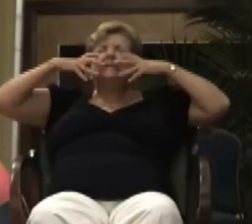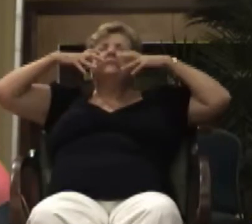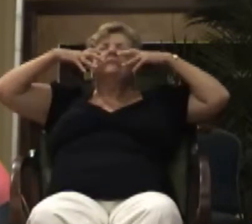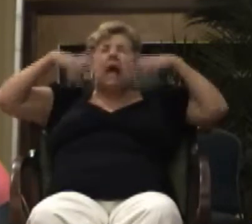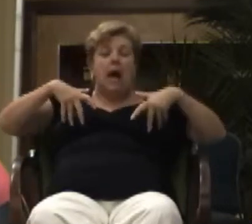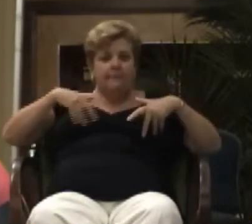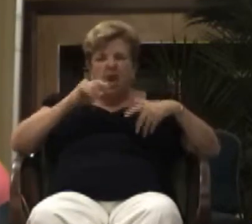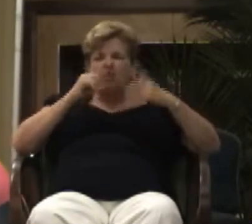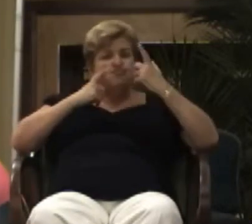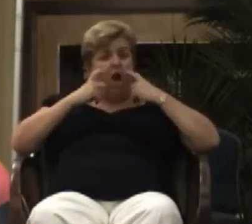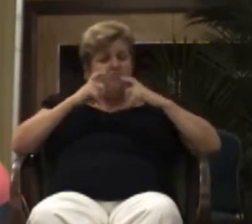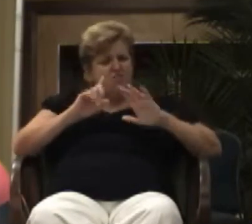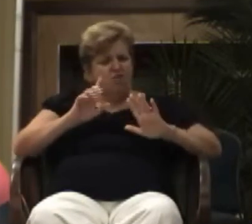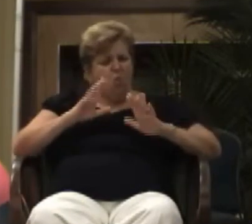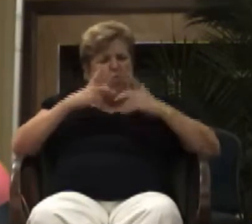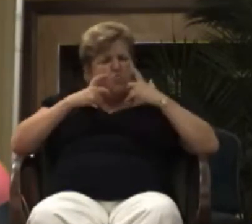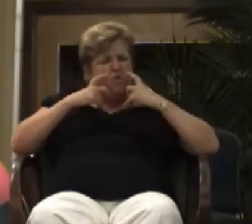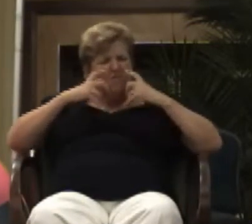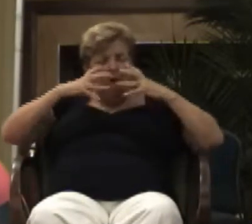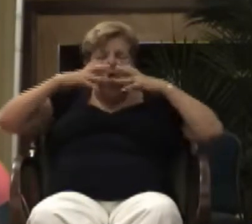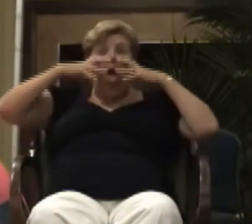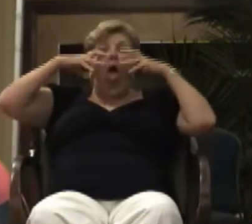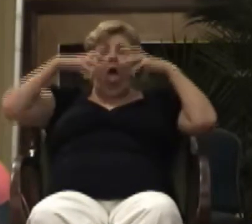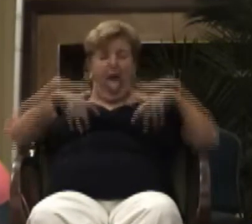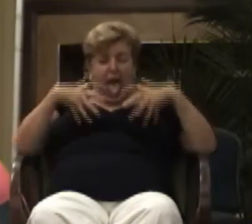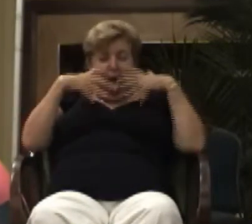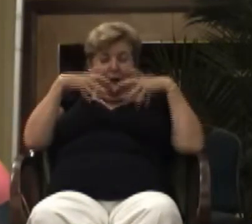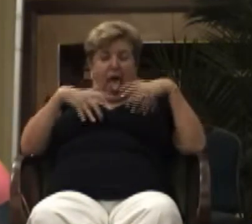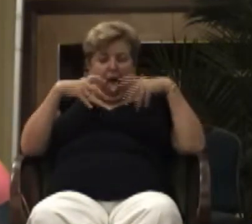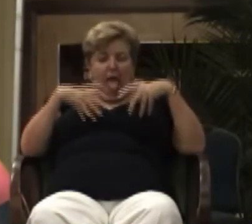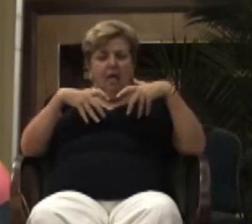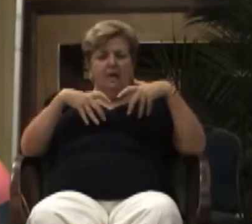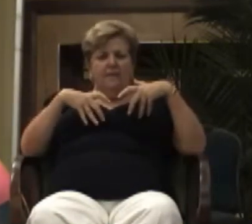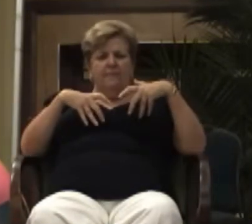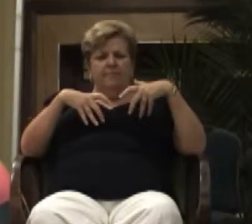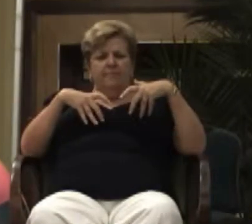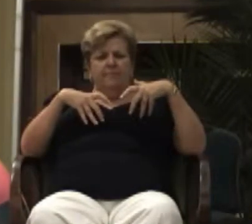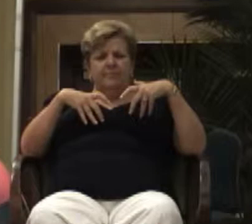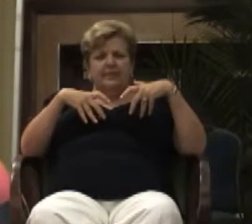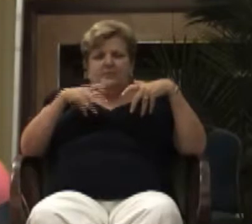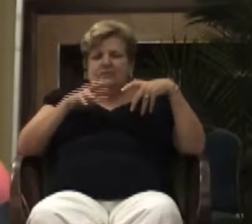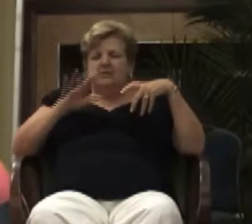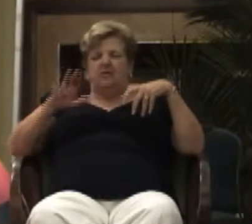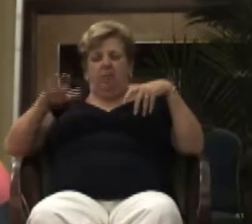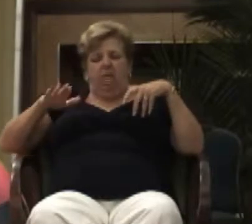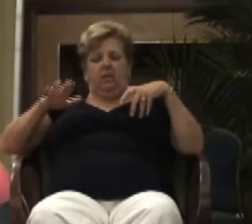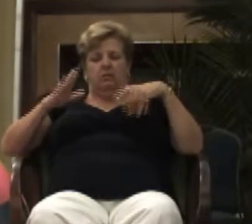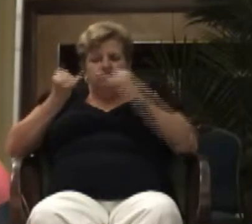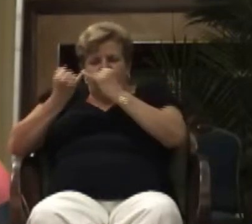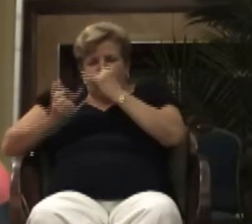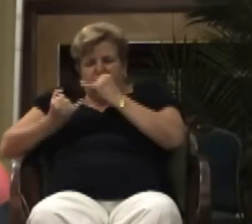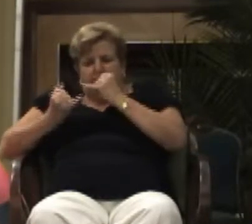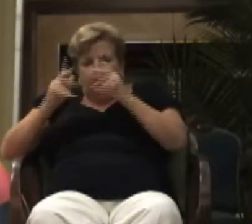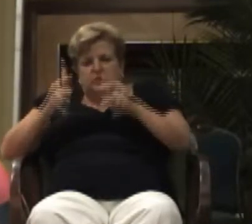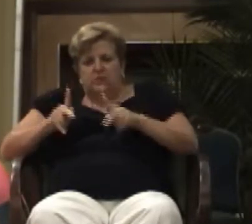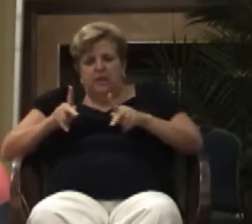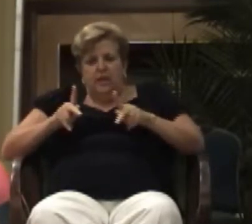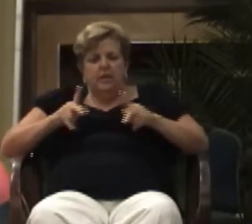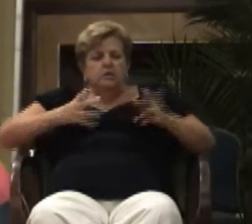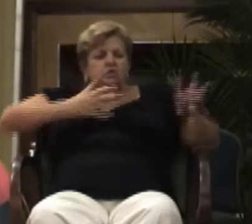crying, sobbing. She pulled me over. She's this little teeny tiny person. She pulled me over, put my head